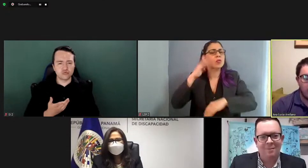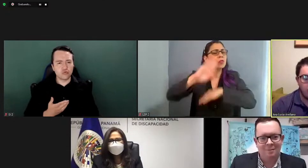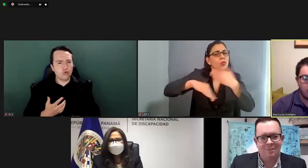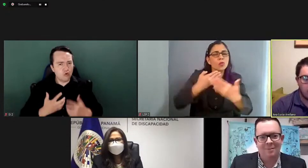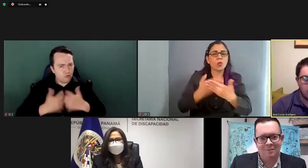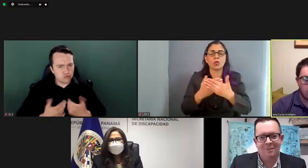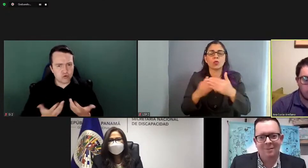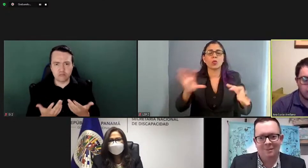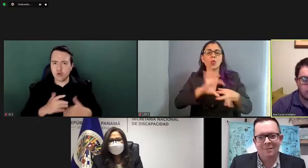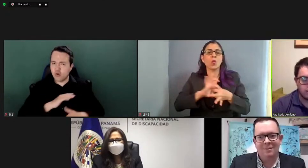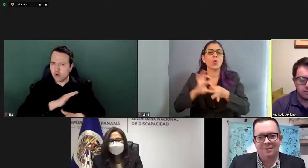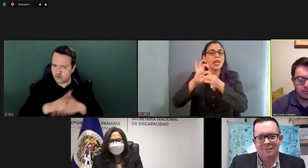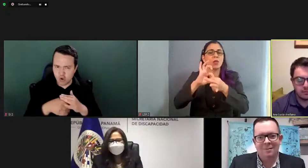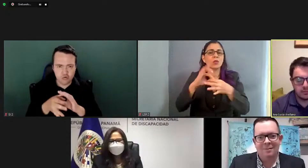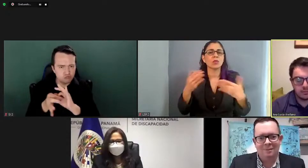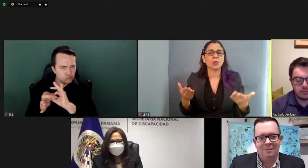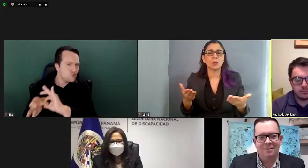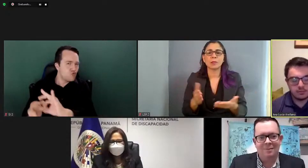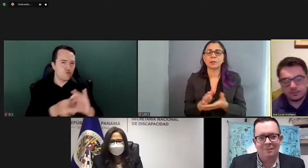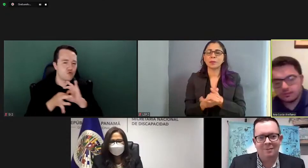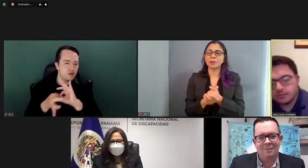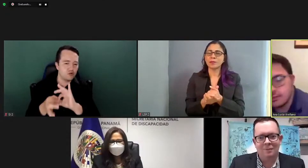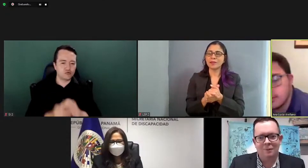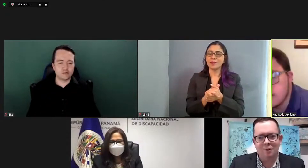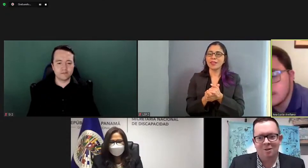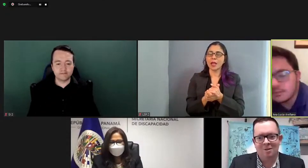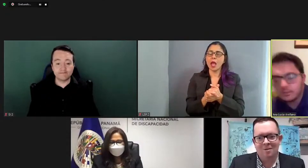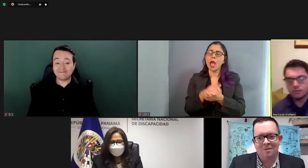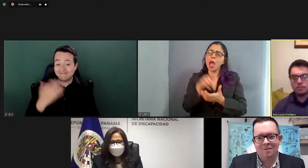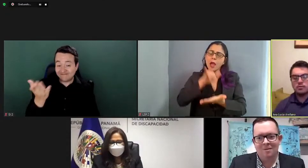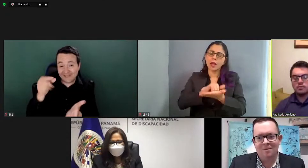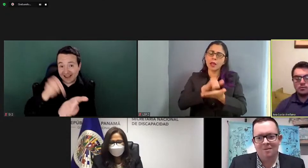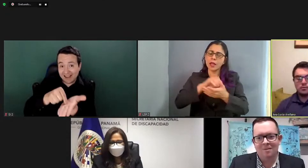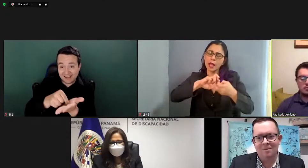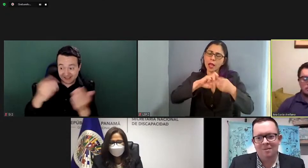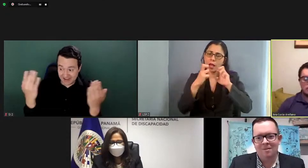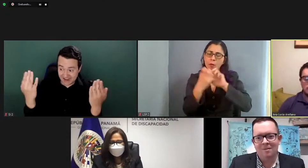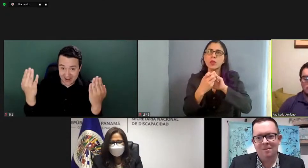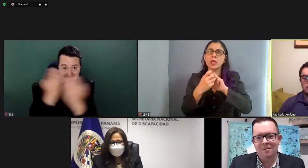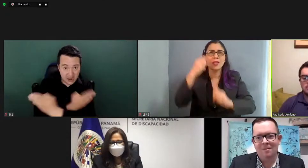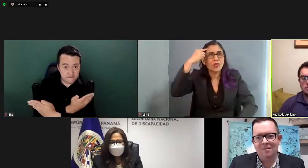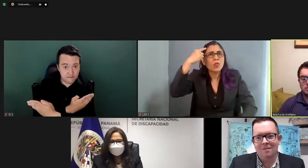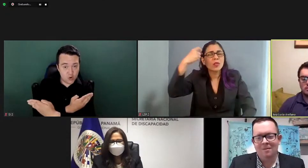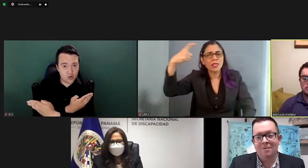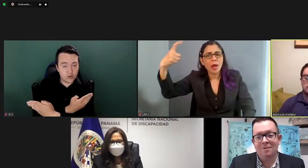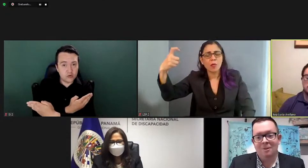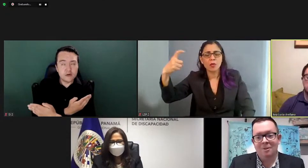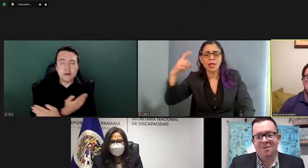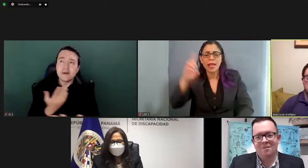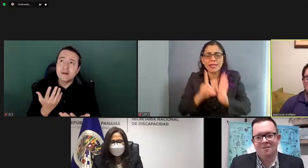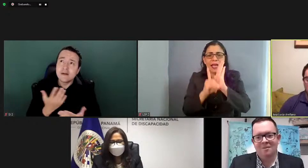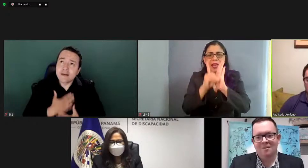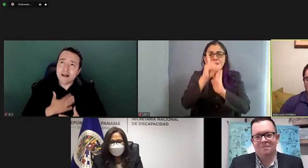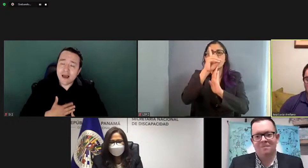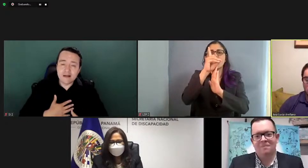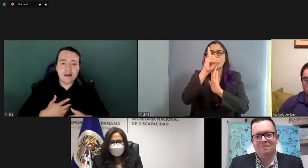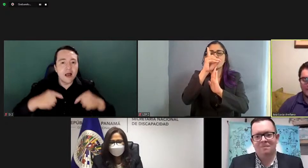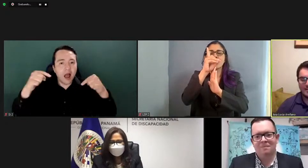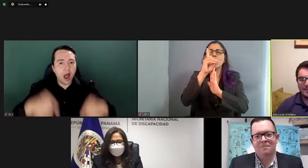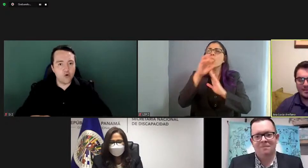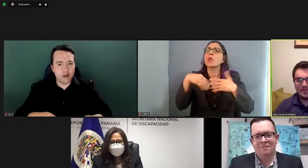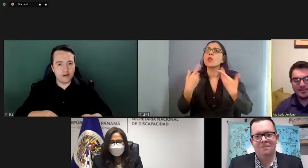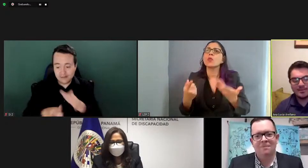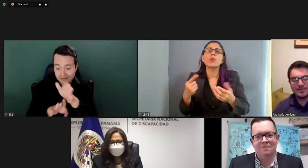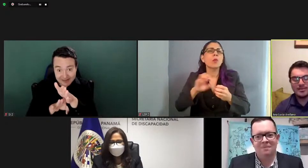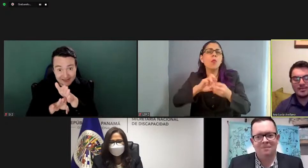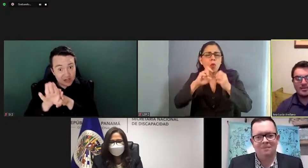inclusion everyone together this change that we are long is right now